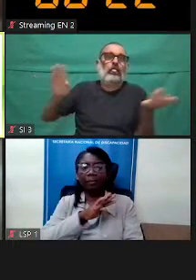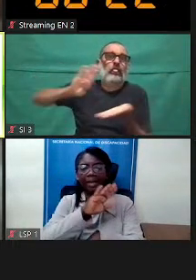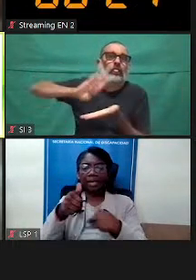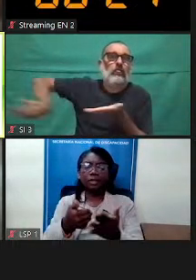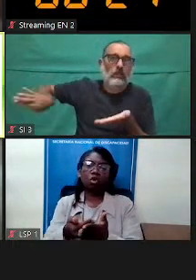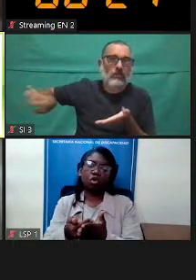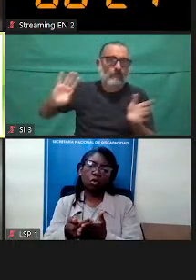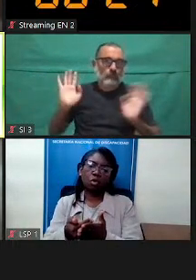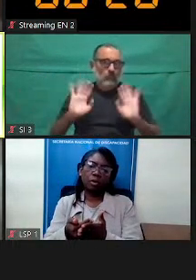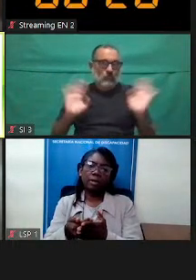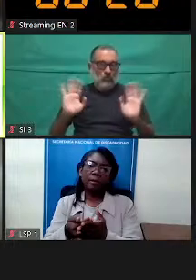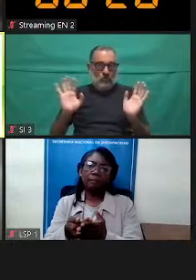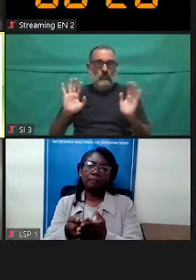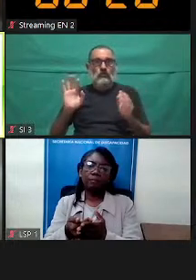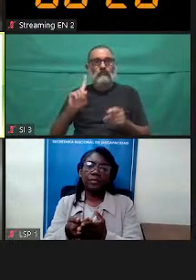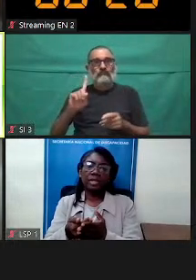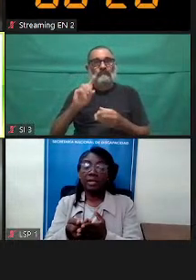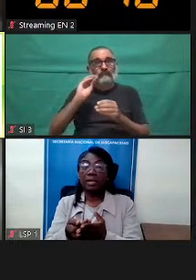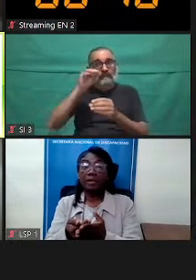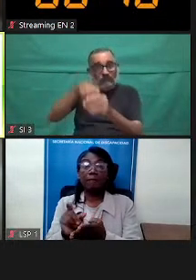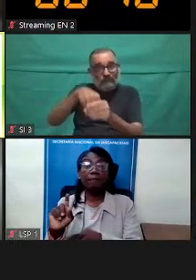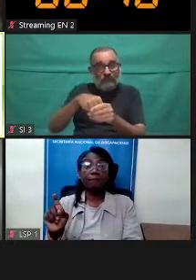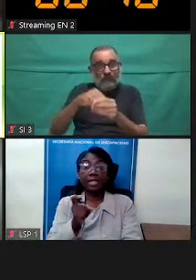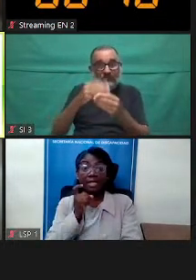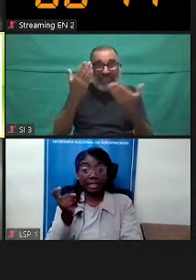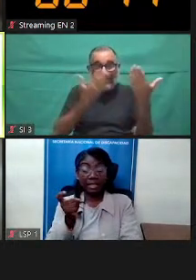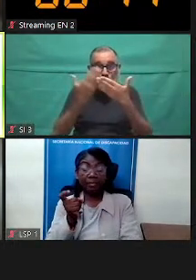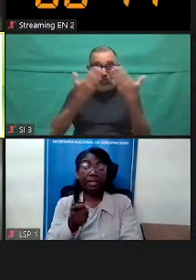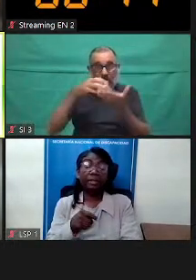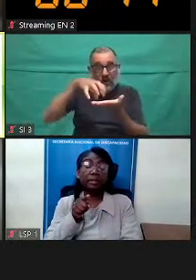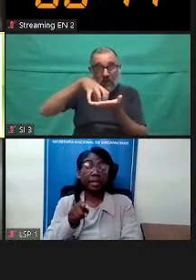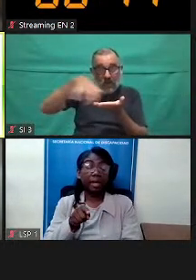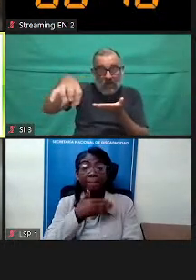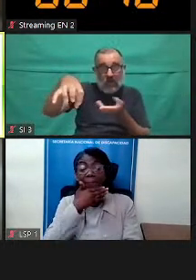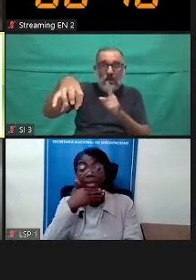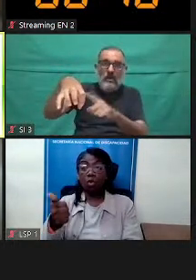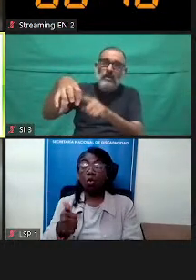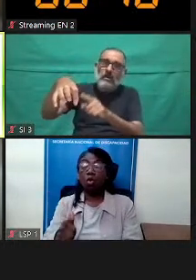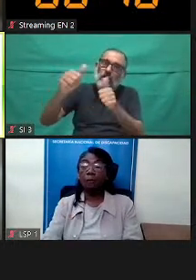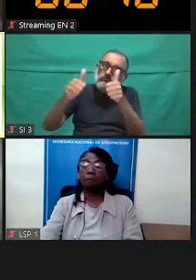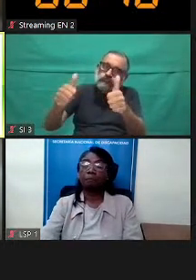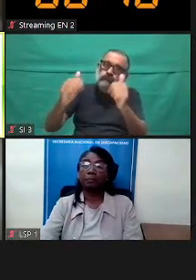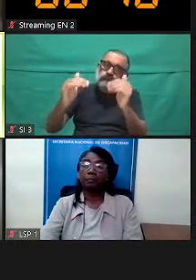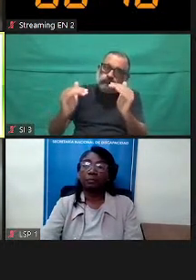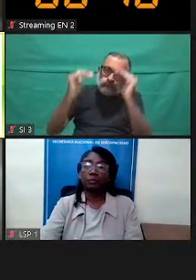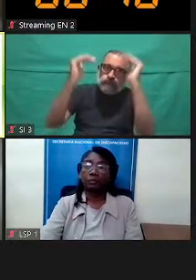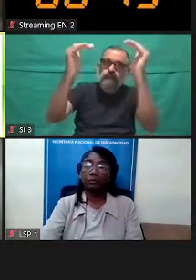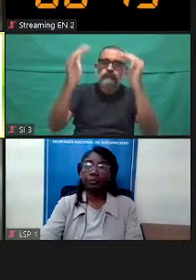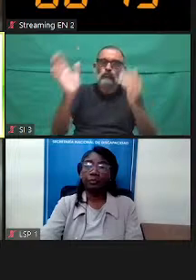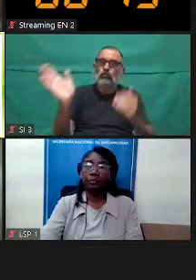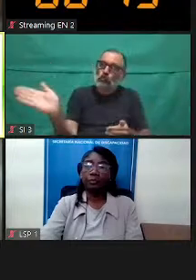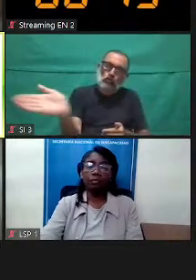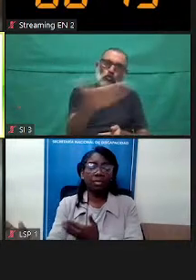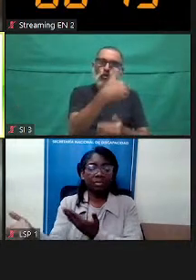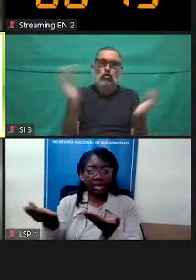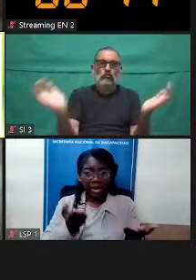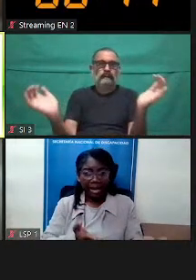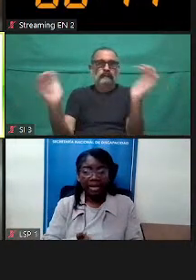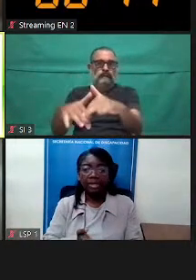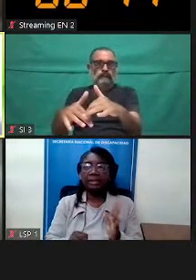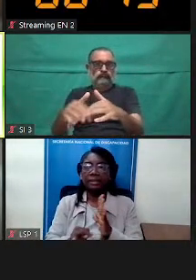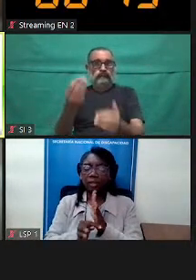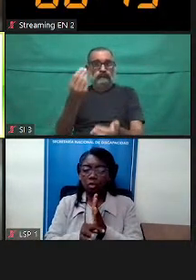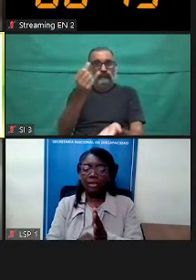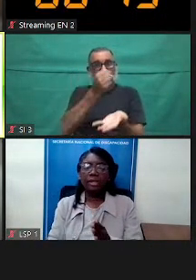everyone so that it is financially better for everyone and i believe bringing human resources